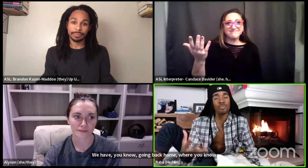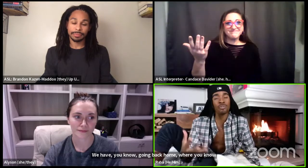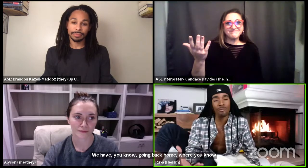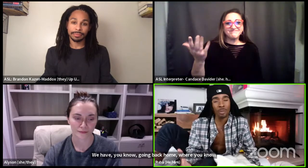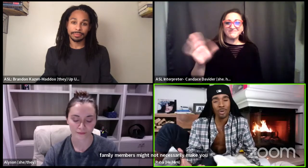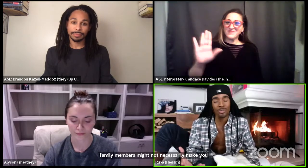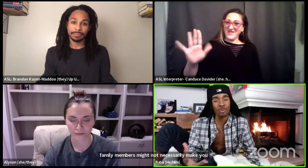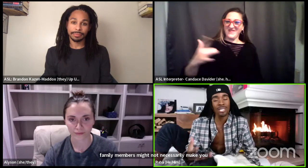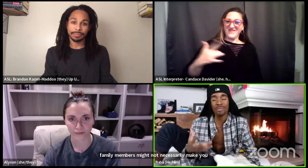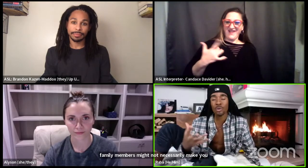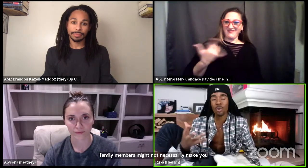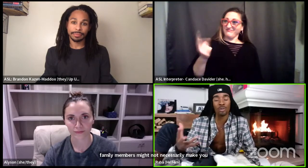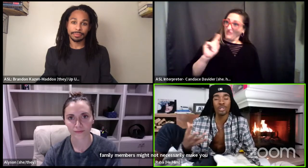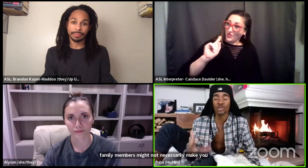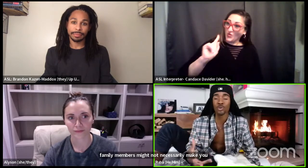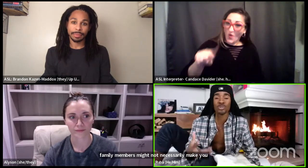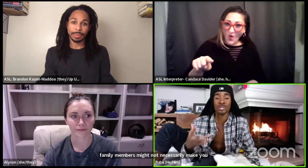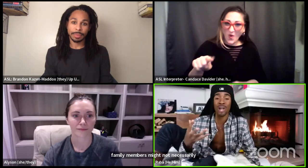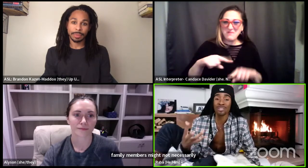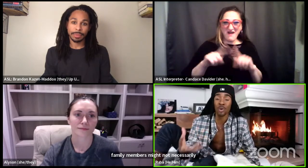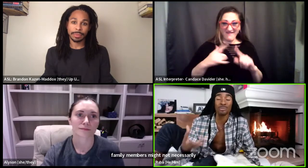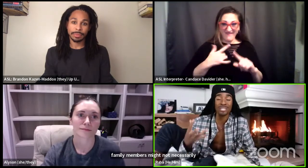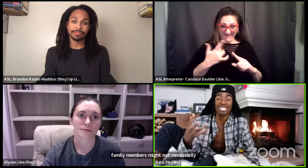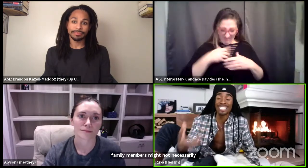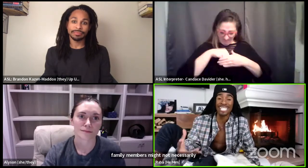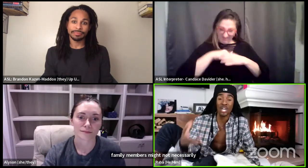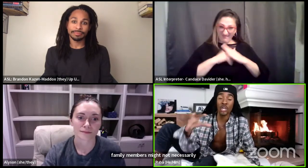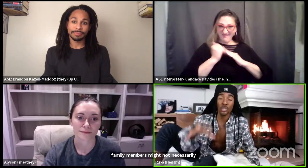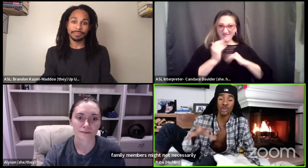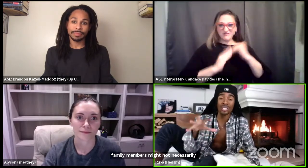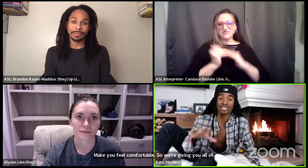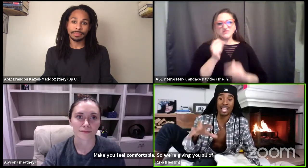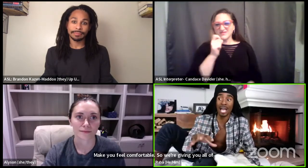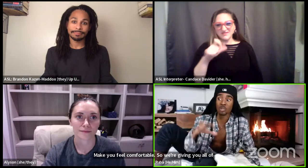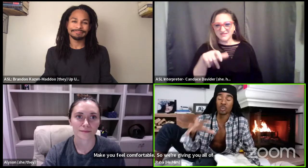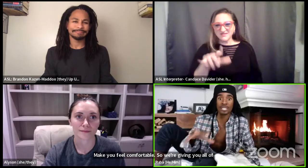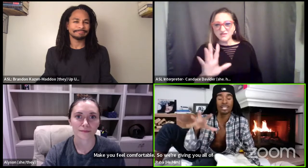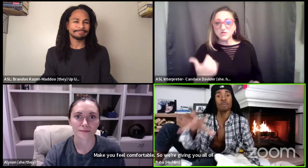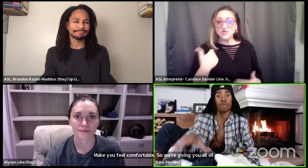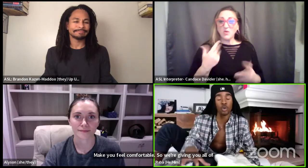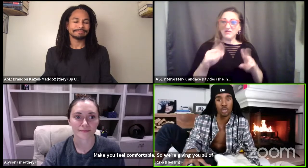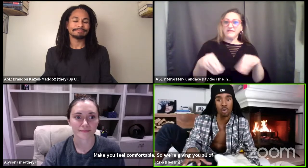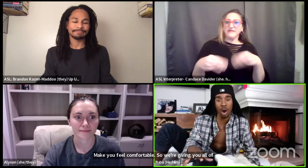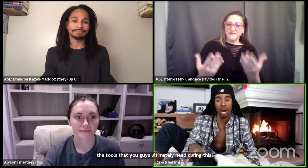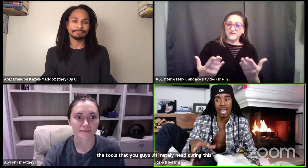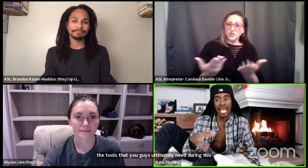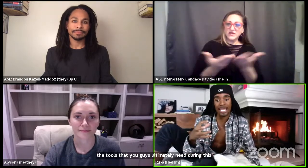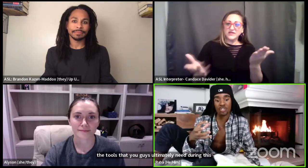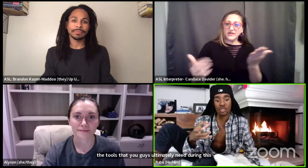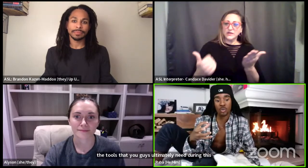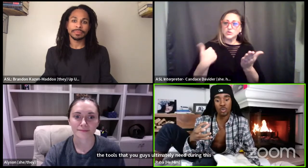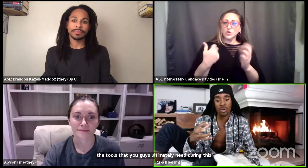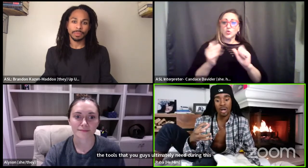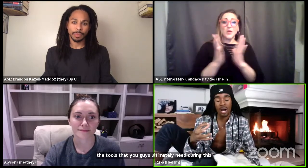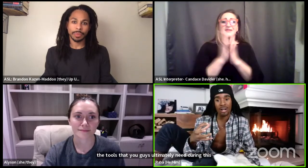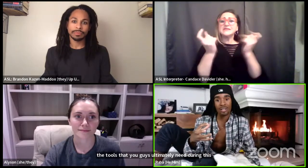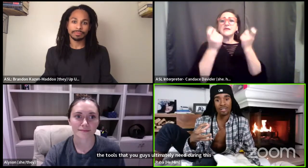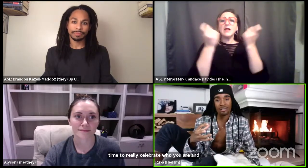make you feel comfortable. So we're giving you all of the tools that you guys ultimately need during this time to really celebrate who you are and